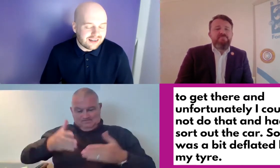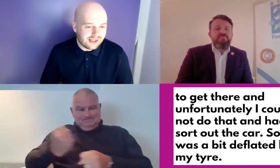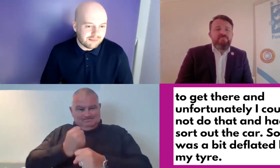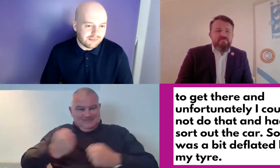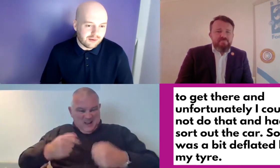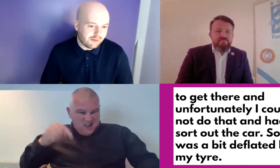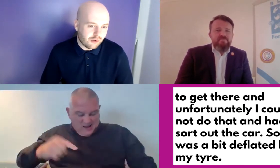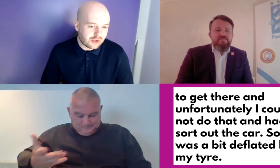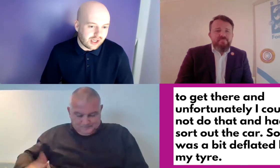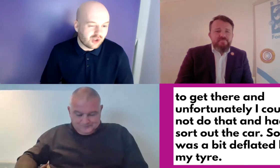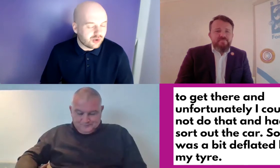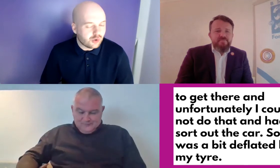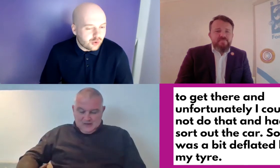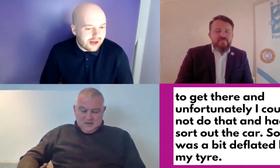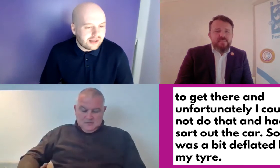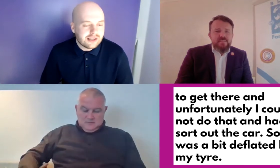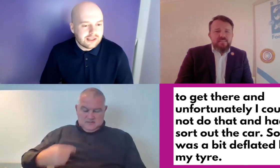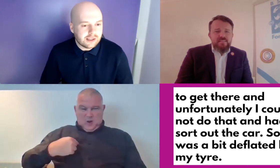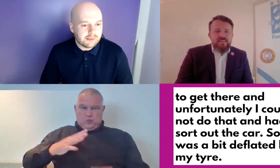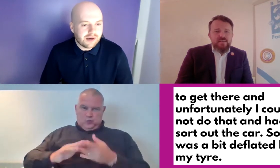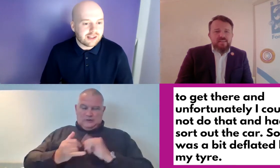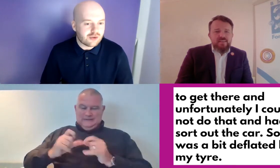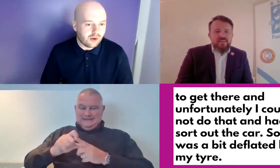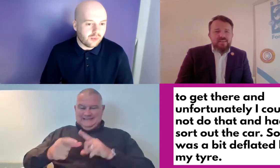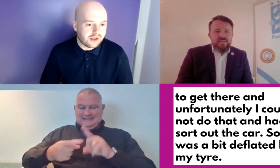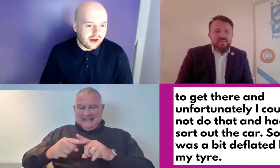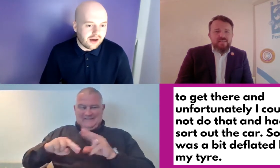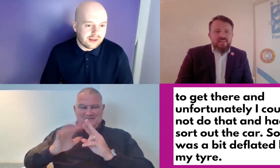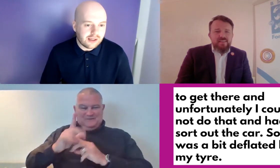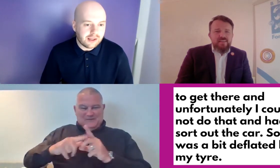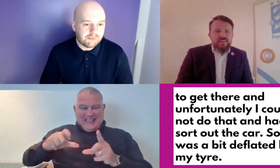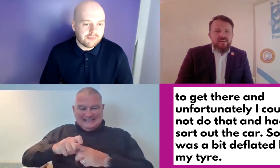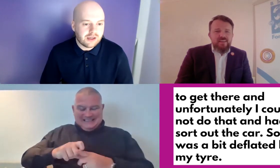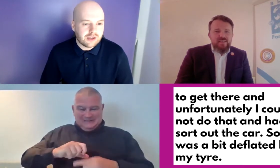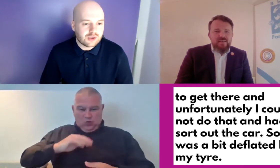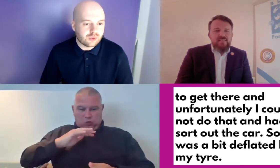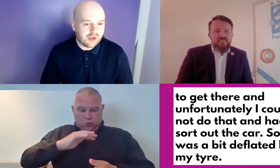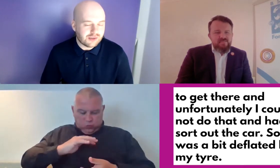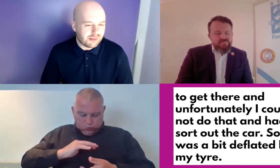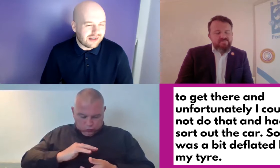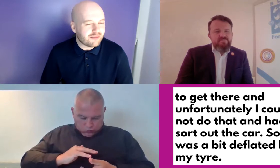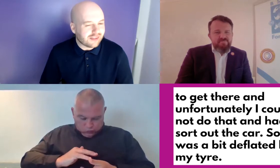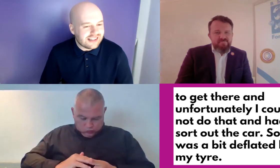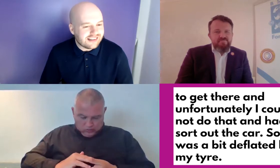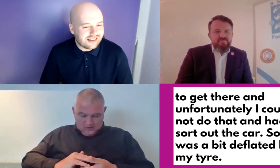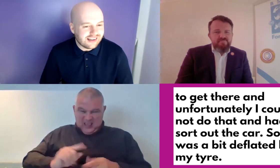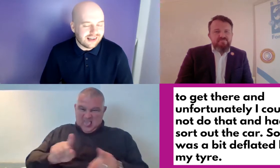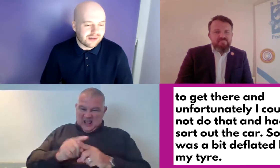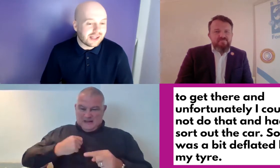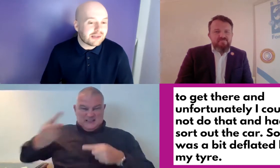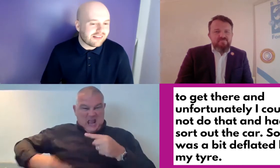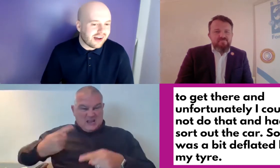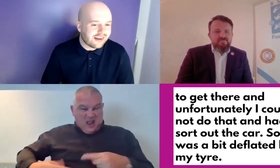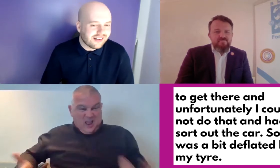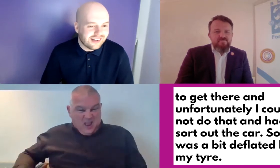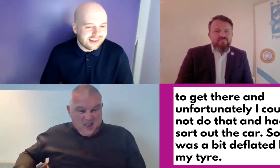there, and unfortunately I couldn't do that. Had to sort out the car, so I was a bit deflated, like